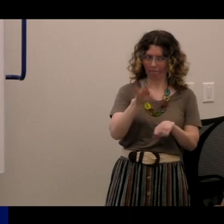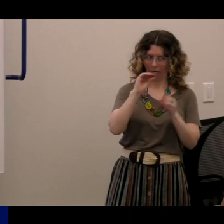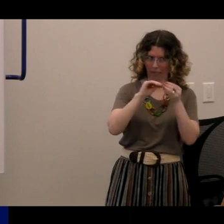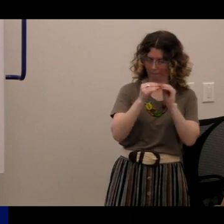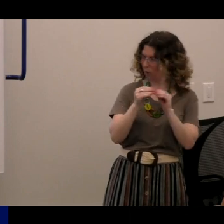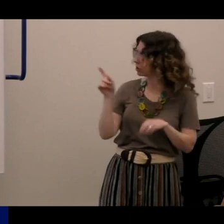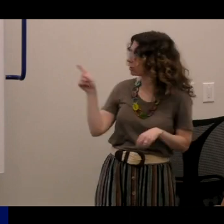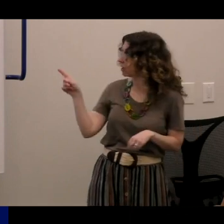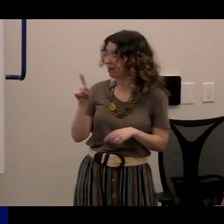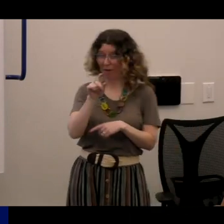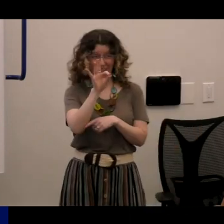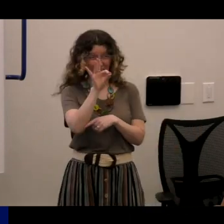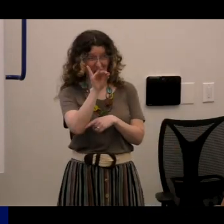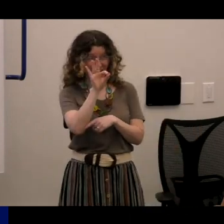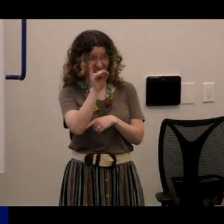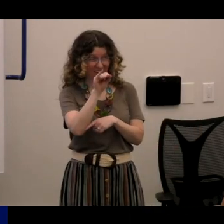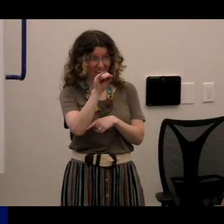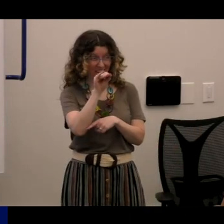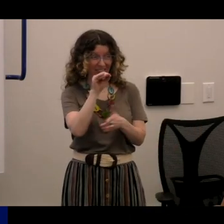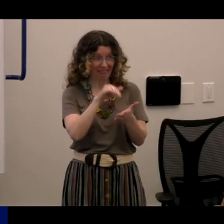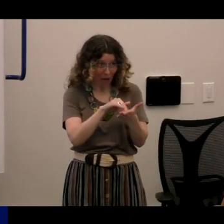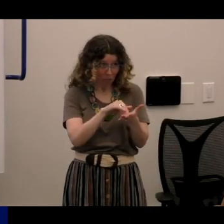2010 was the last time I could find any numbers on this, but